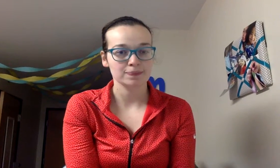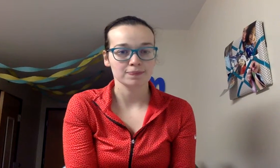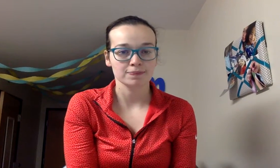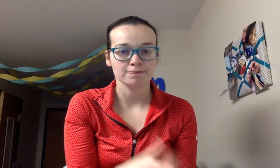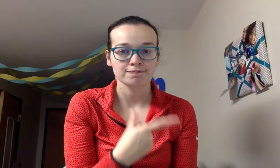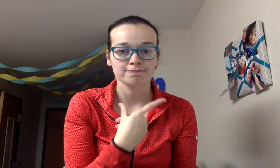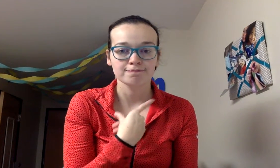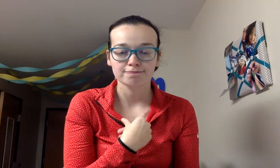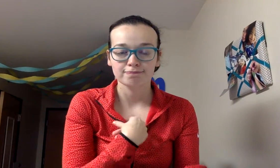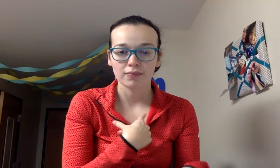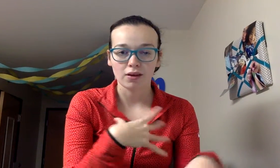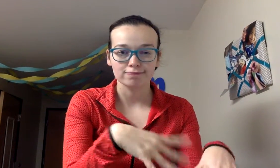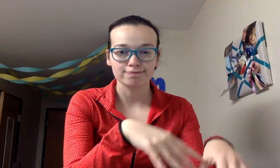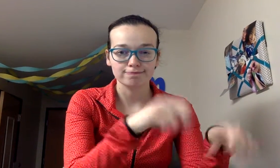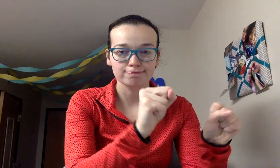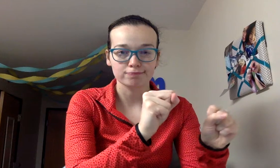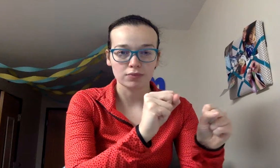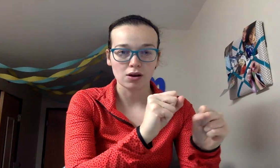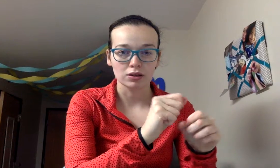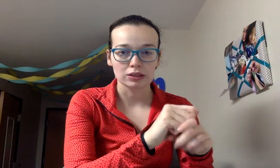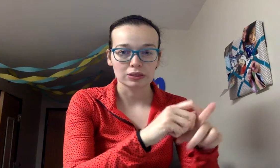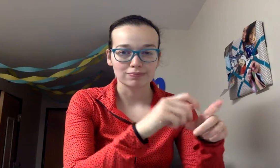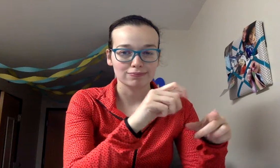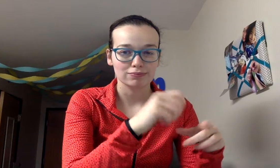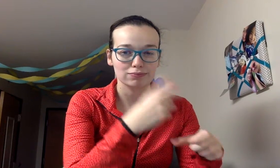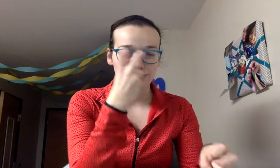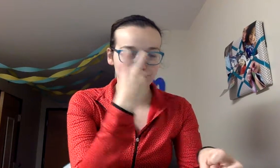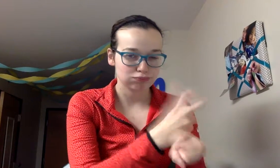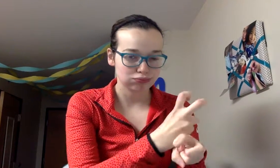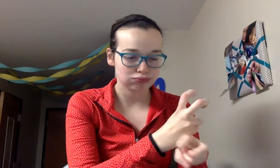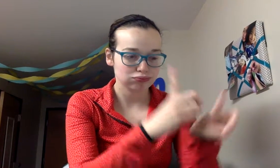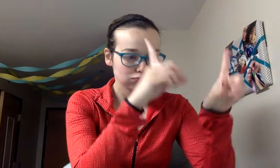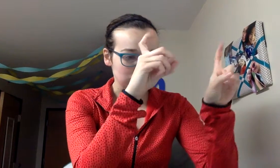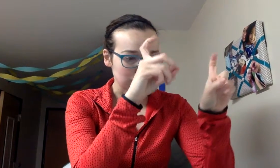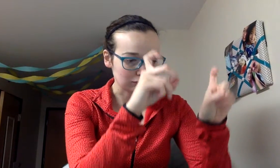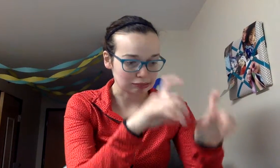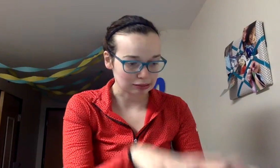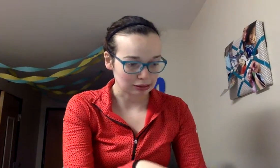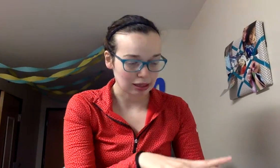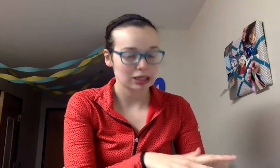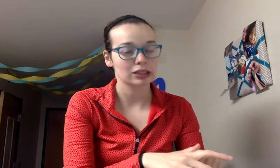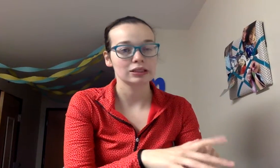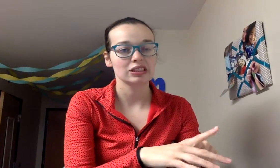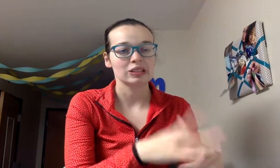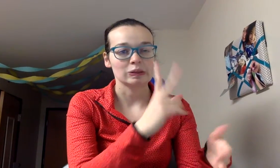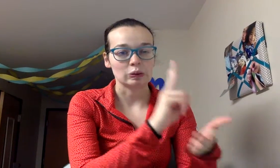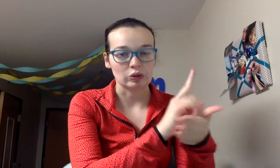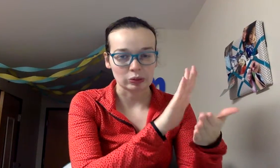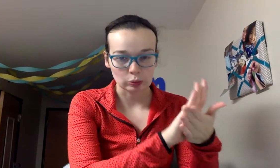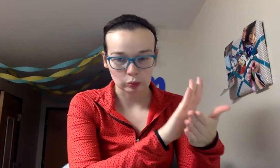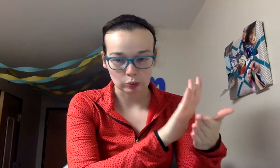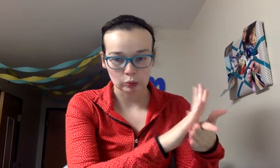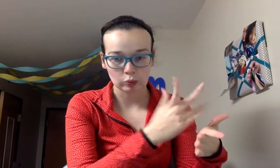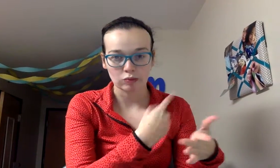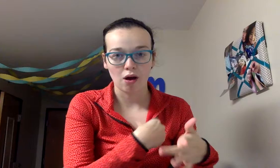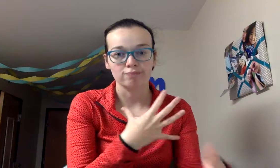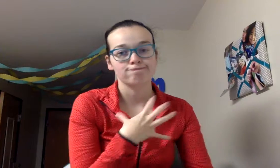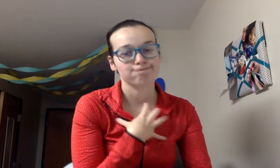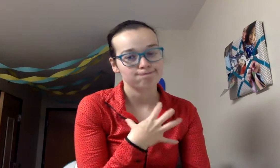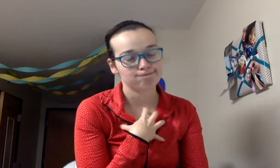hard examinations, I was home pretty much complaining and whining about how hard these PhD tests were. And she just patted my arm and she said,